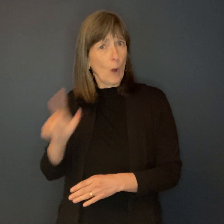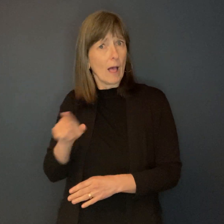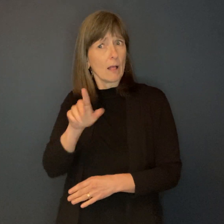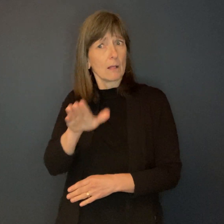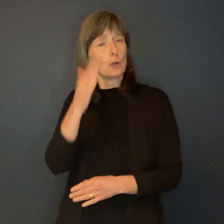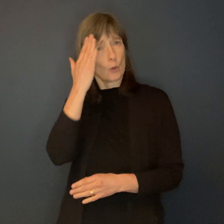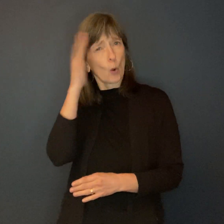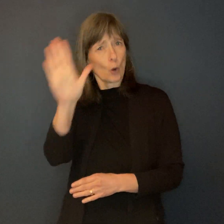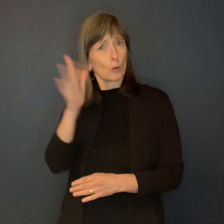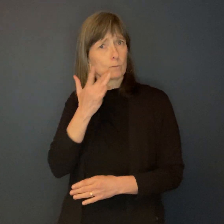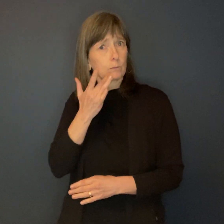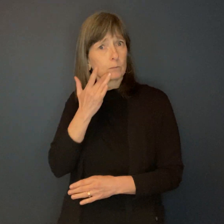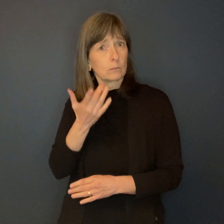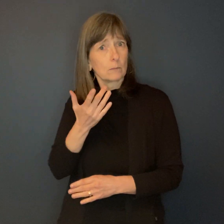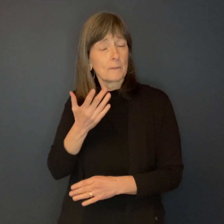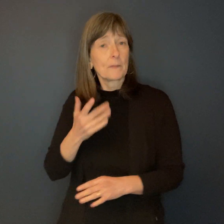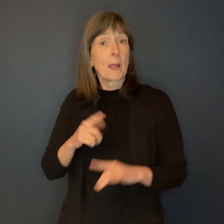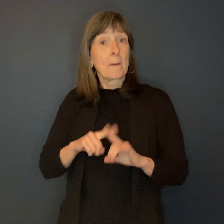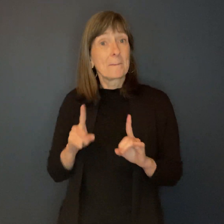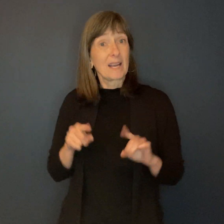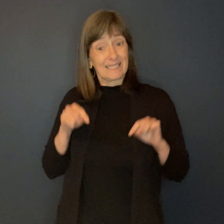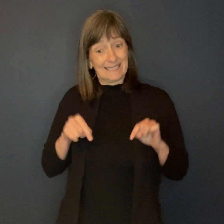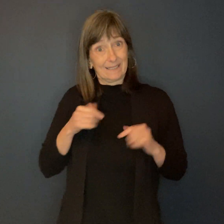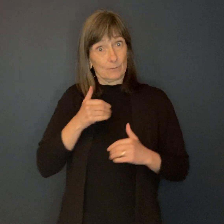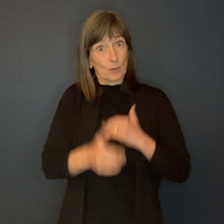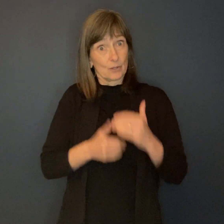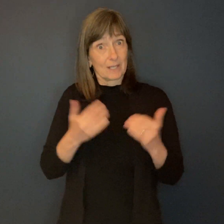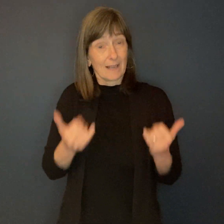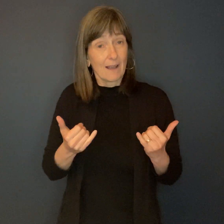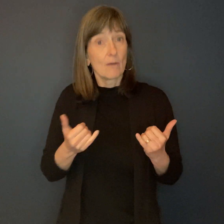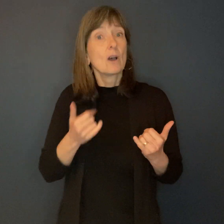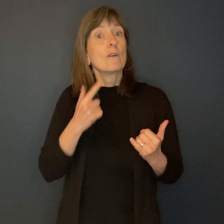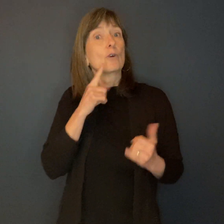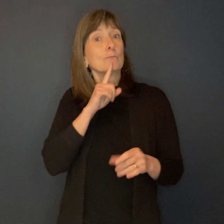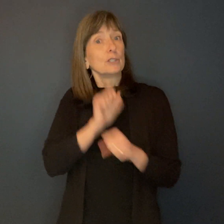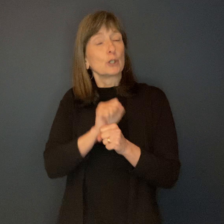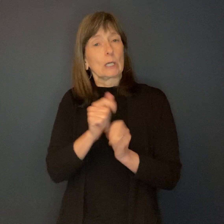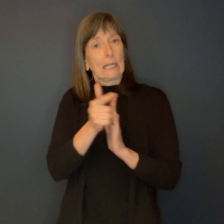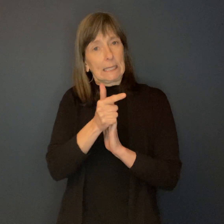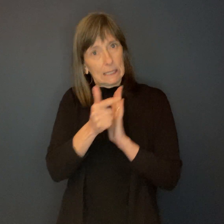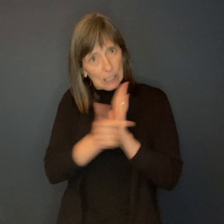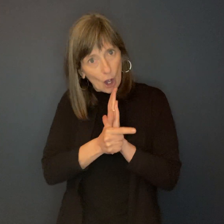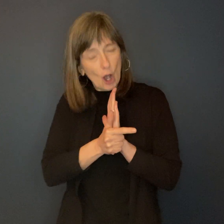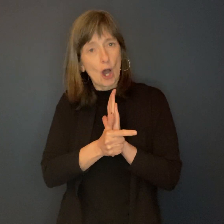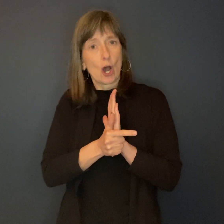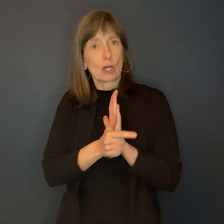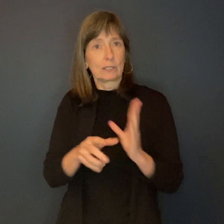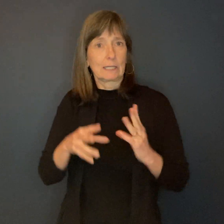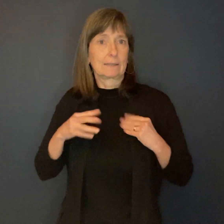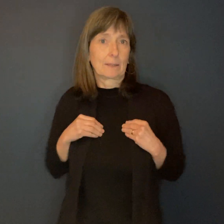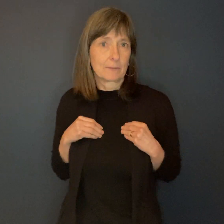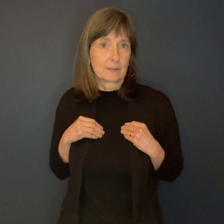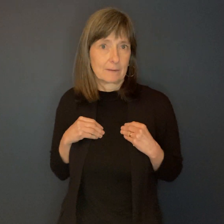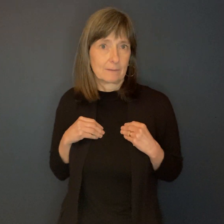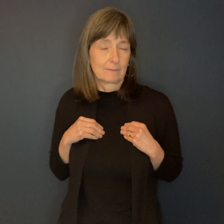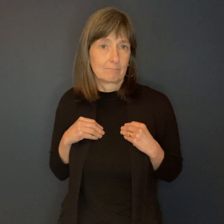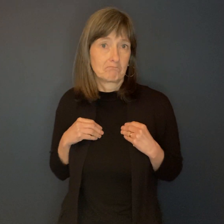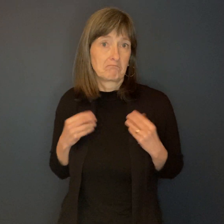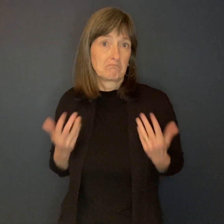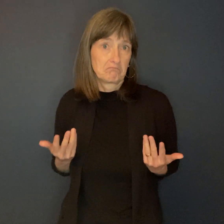is to find a legal path to give expression to that as an alternative to